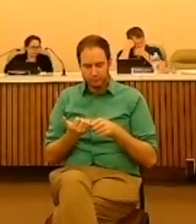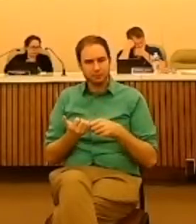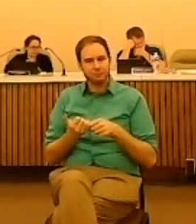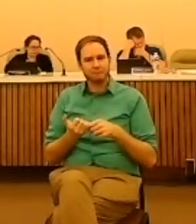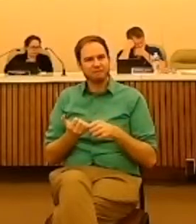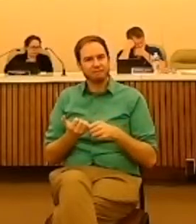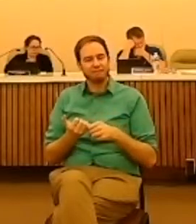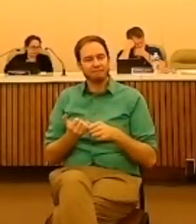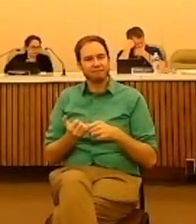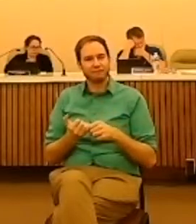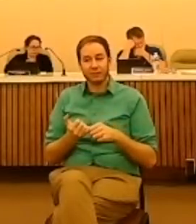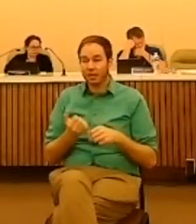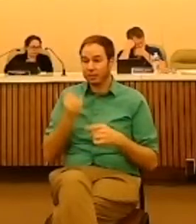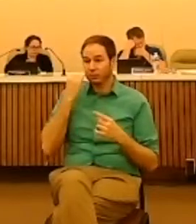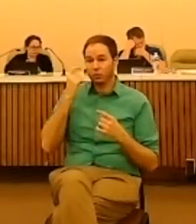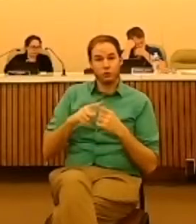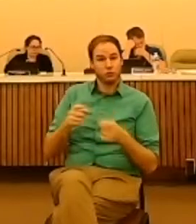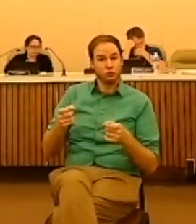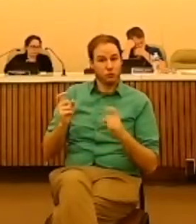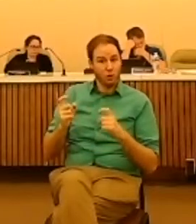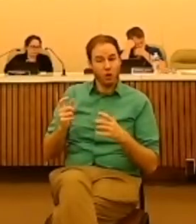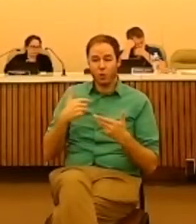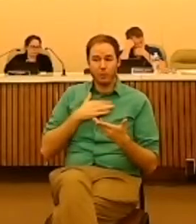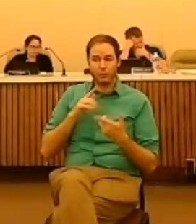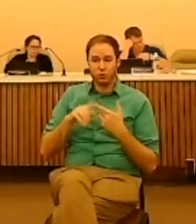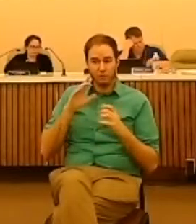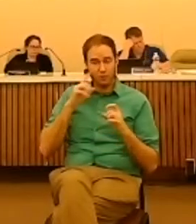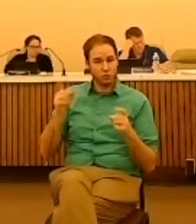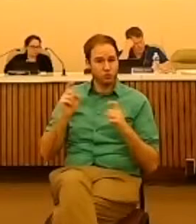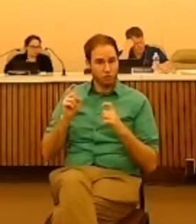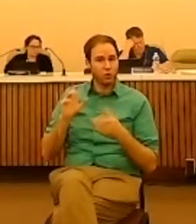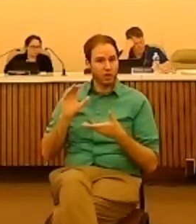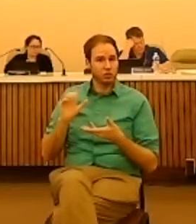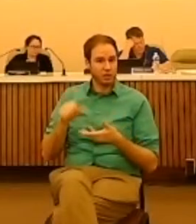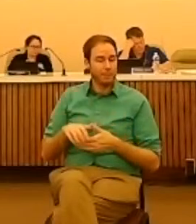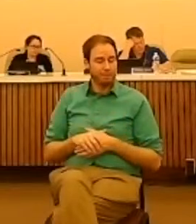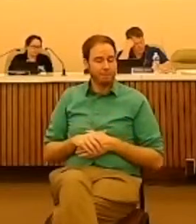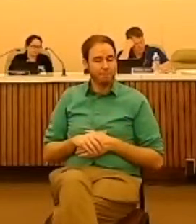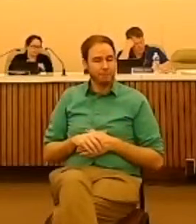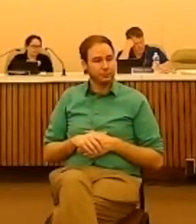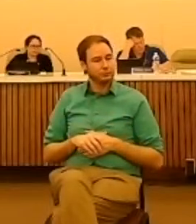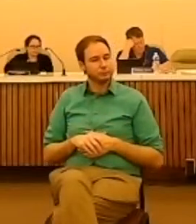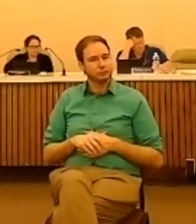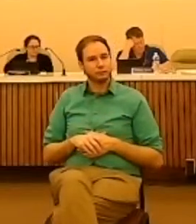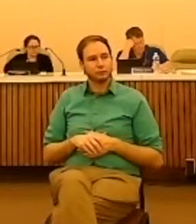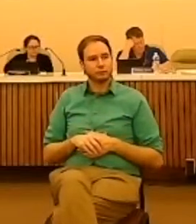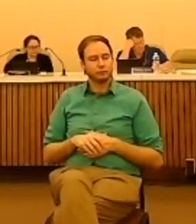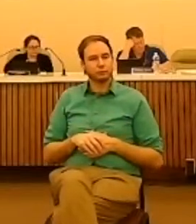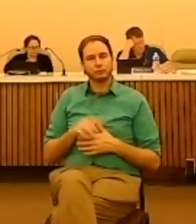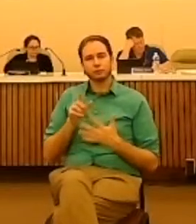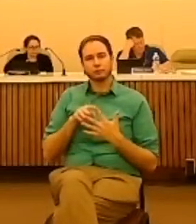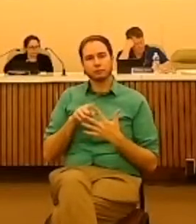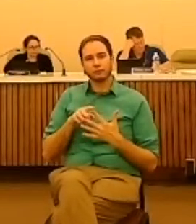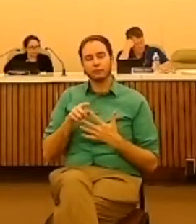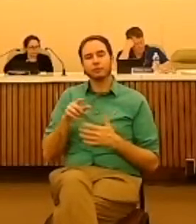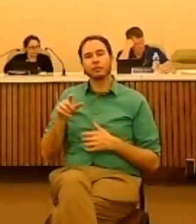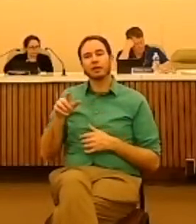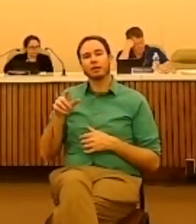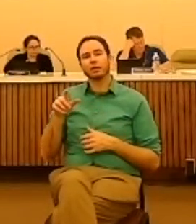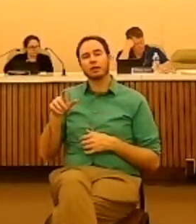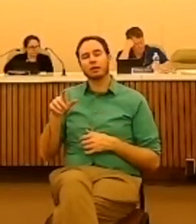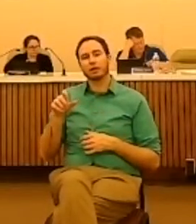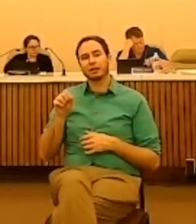And if someone's looking to donate, we can use donations also. Yep. At the senior center on Wednesday,